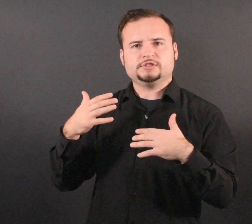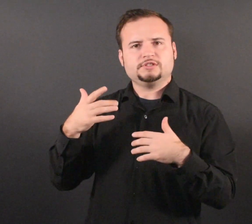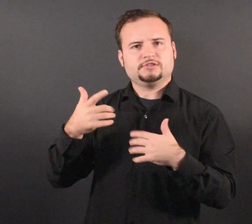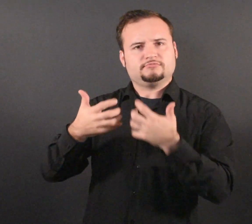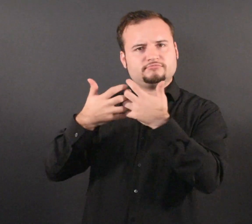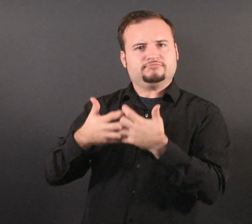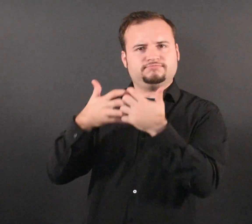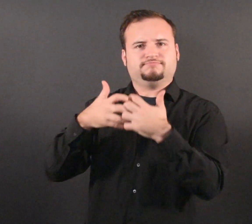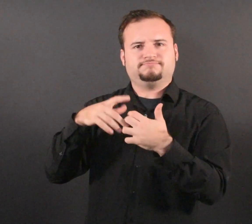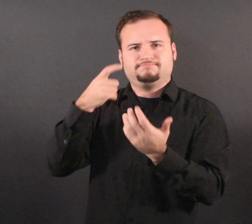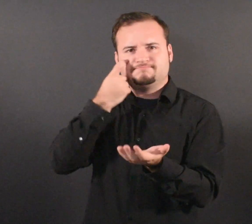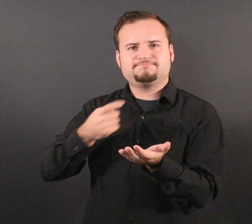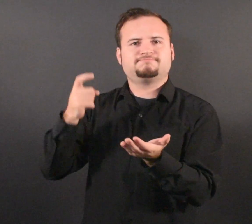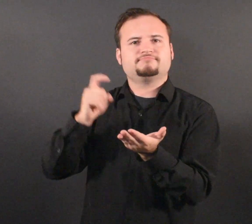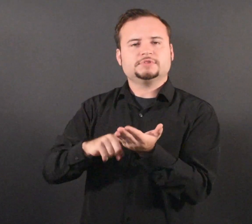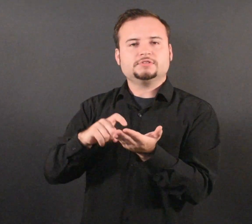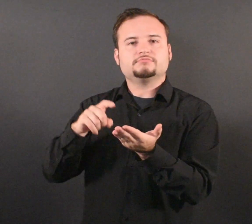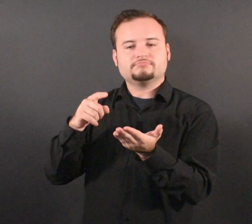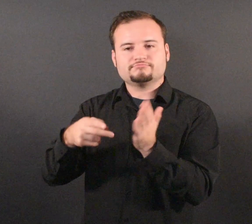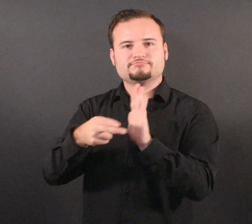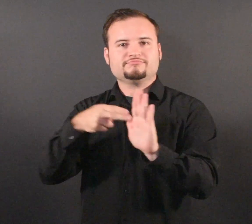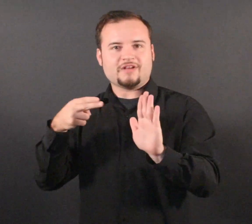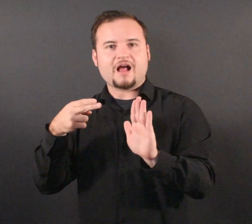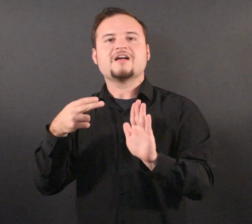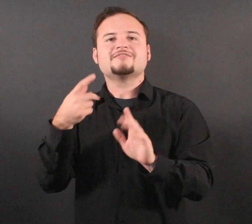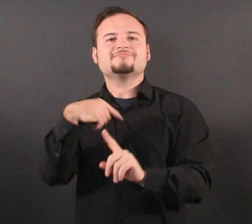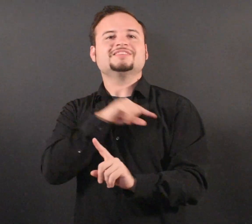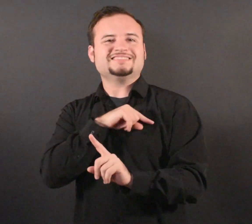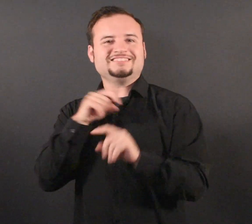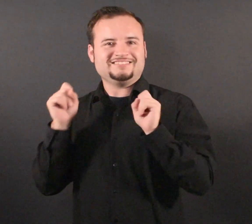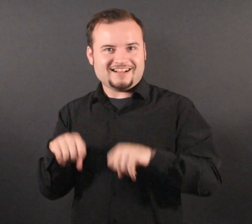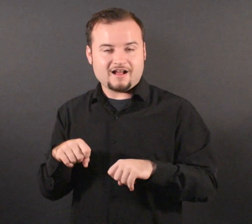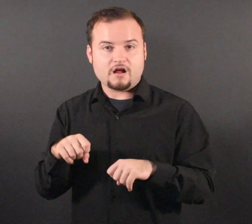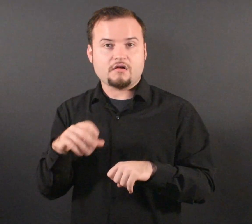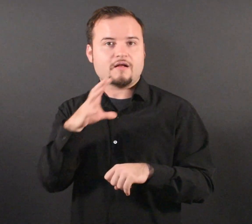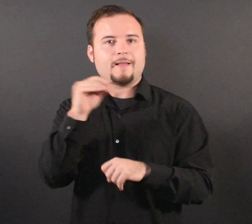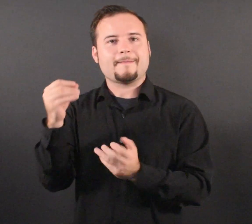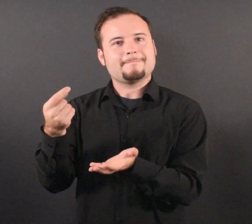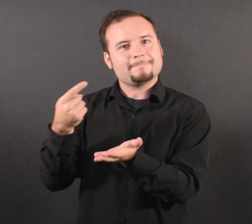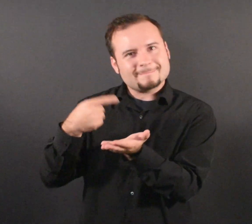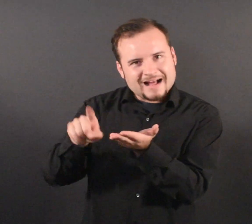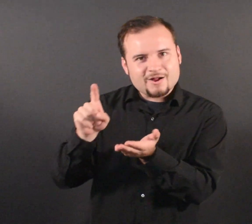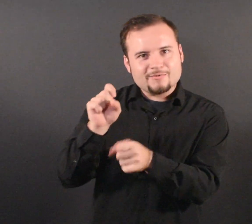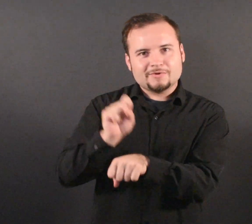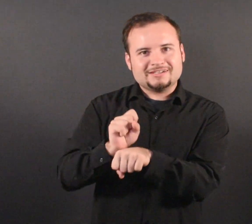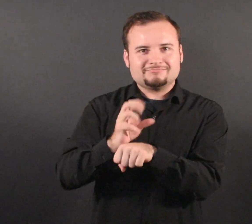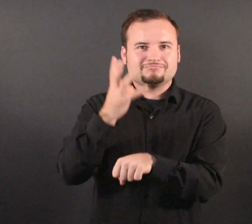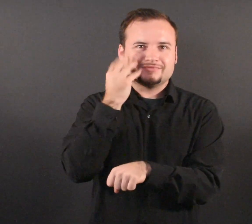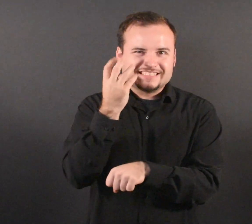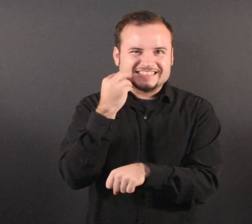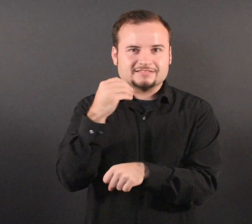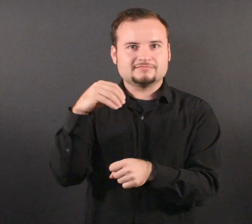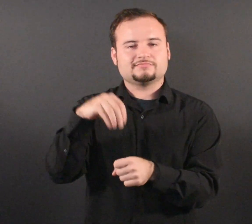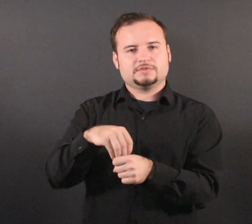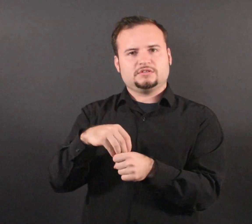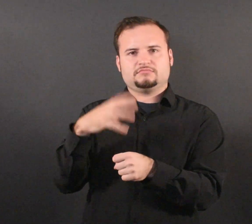industry-recognized credentials, and paid work experience in high-growth, high-demand